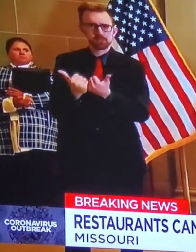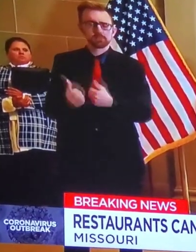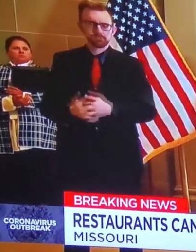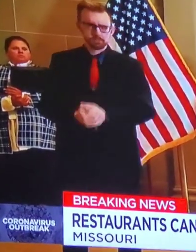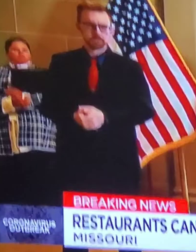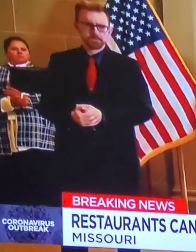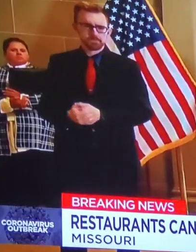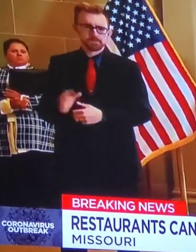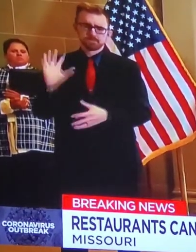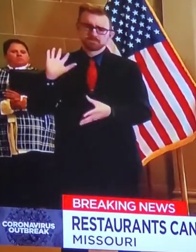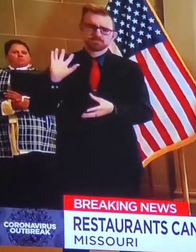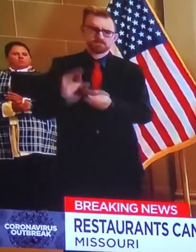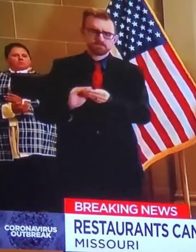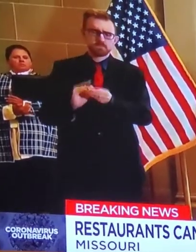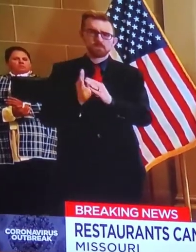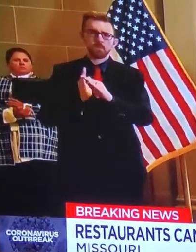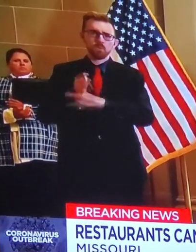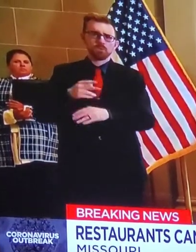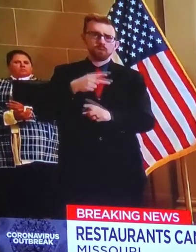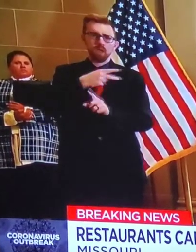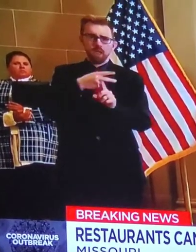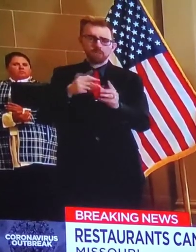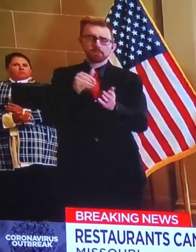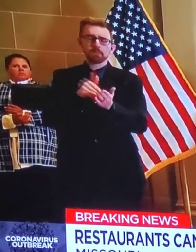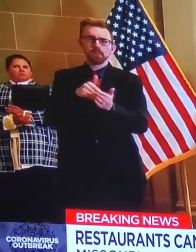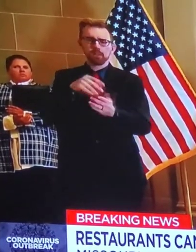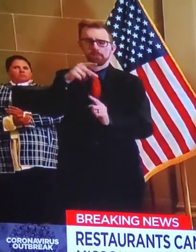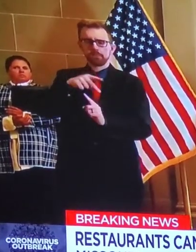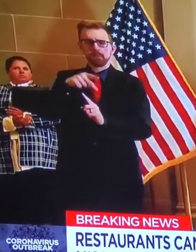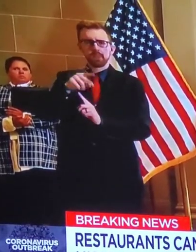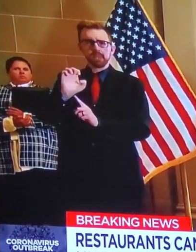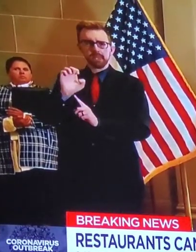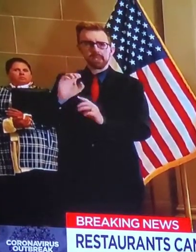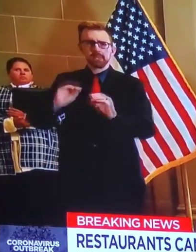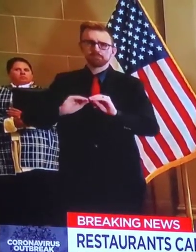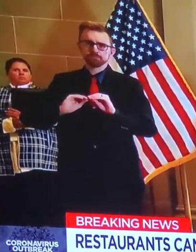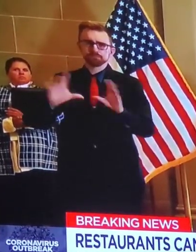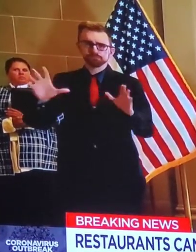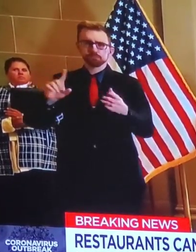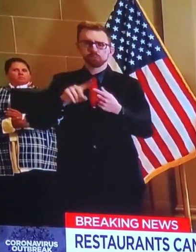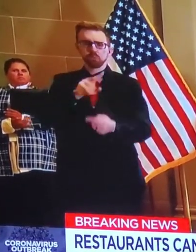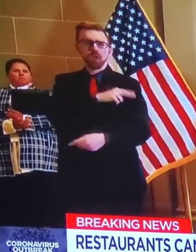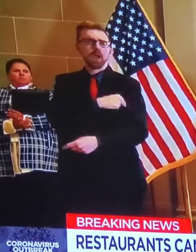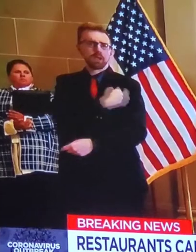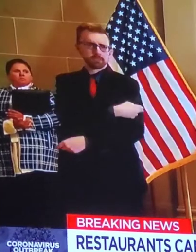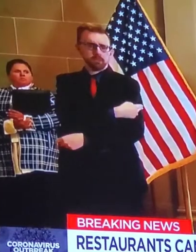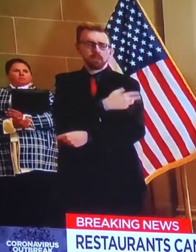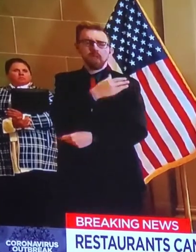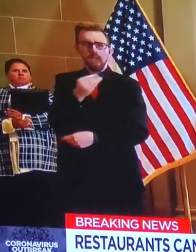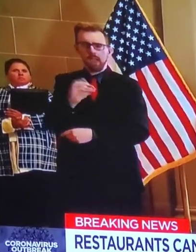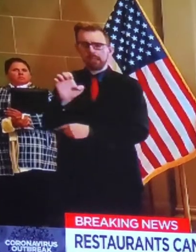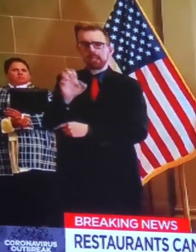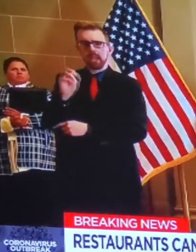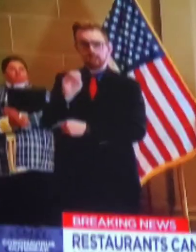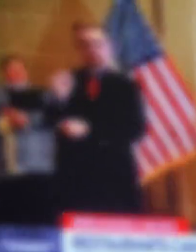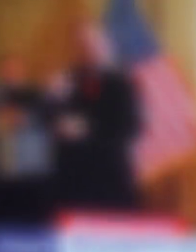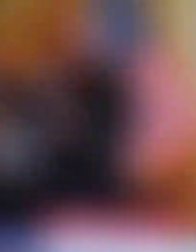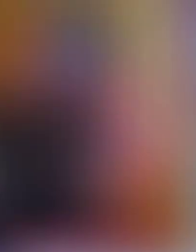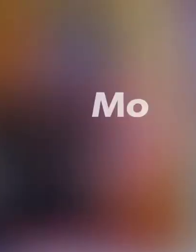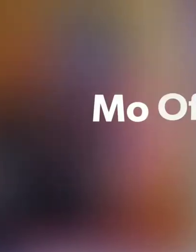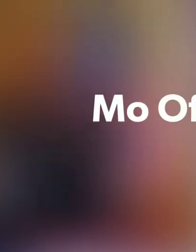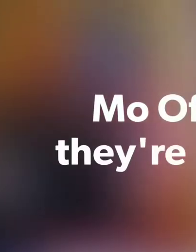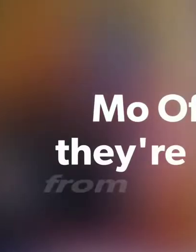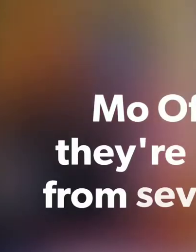In all, more than 500,000 PPE were shipped out to hospitals and EMS.